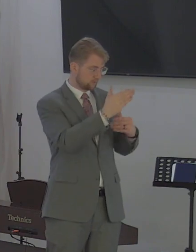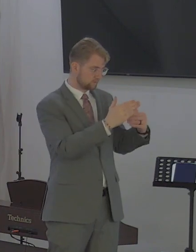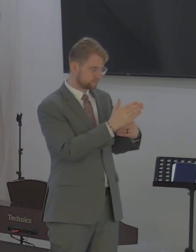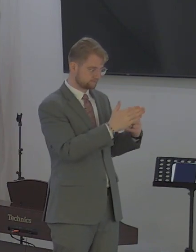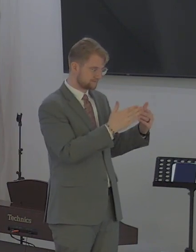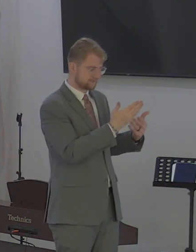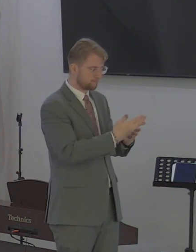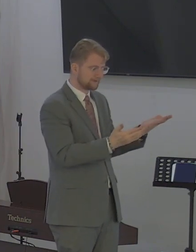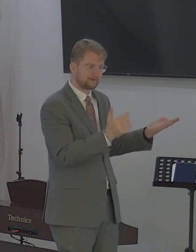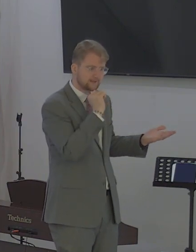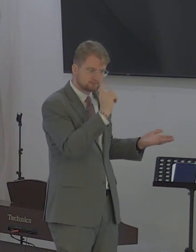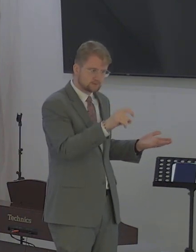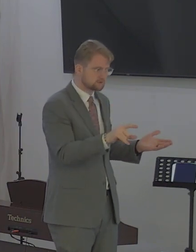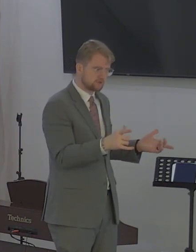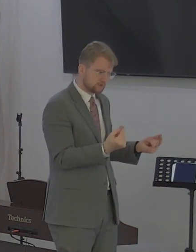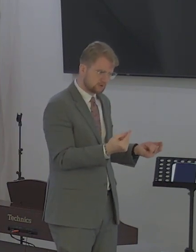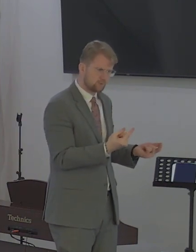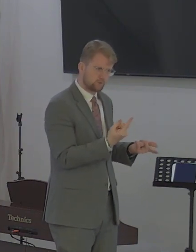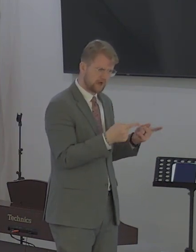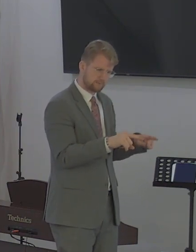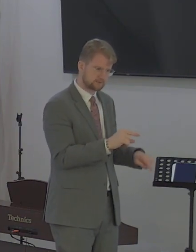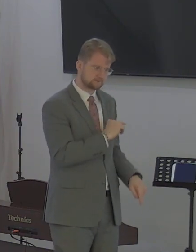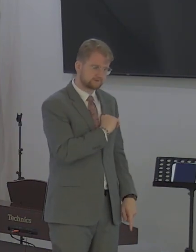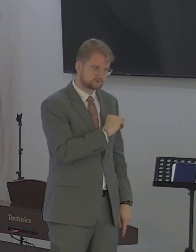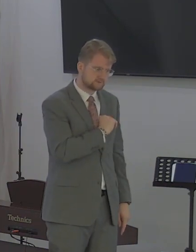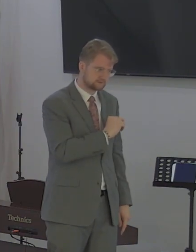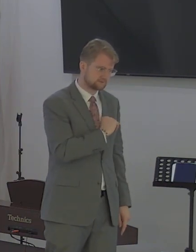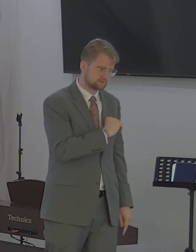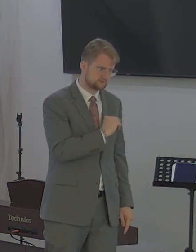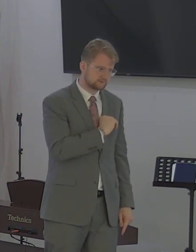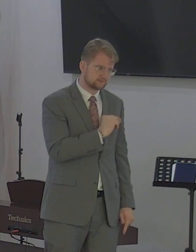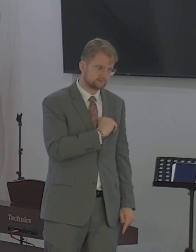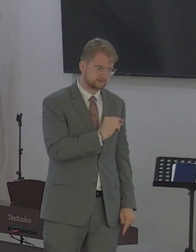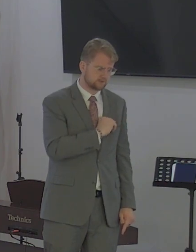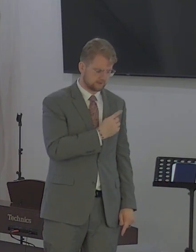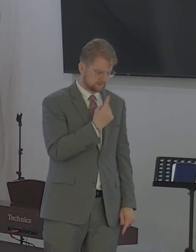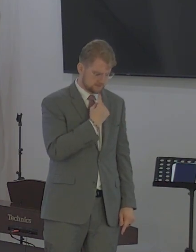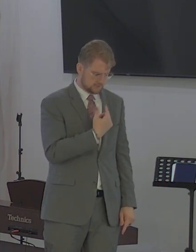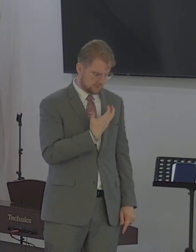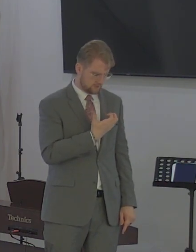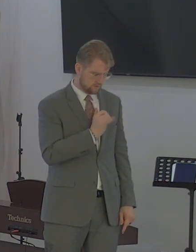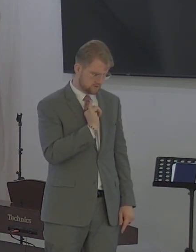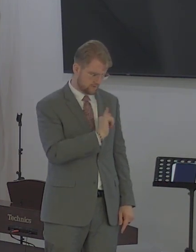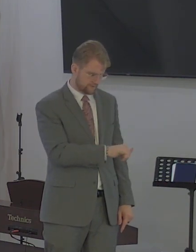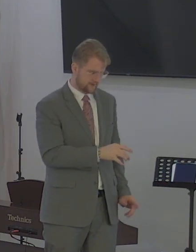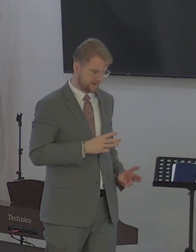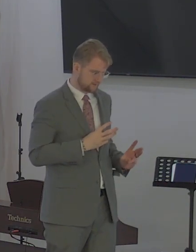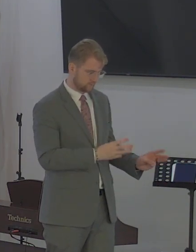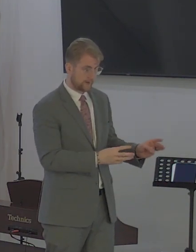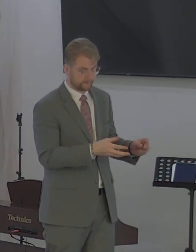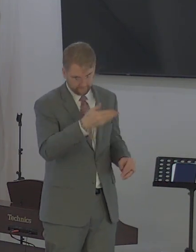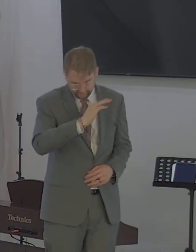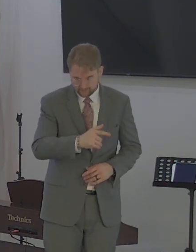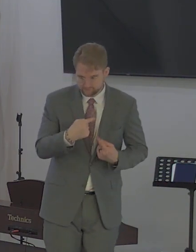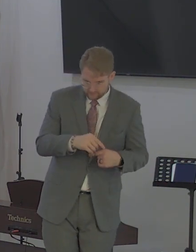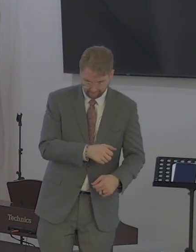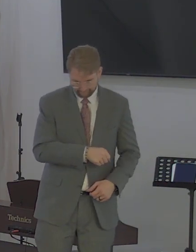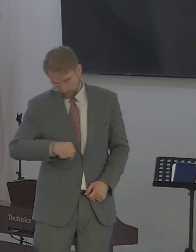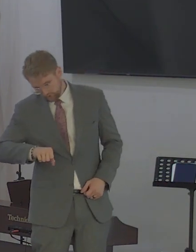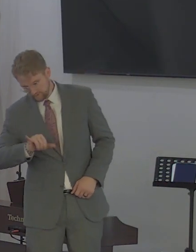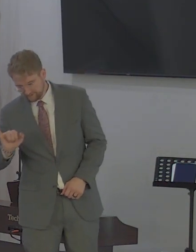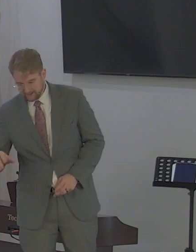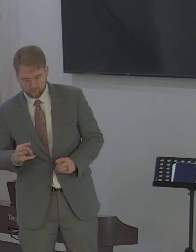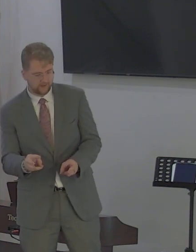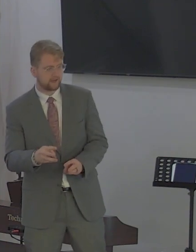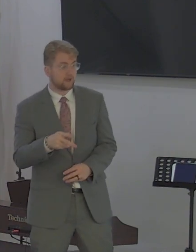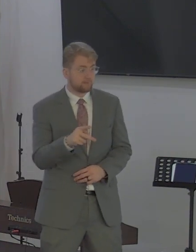what happens? Conviction. What is that conviction? You're opposing yourself. You're saying, I want to go this way, and God's trying to pull you this way. And Paul says, listen, you're